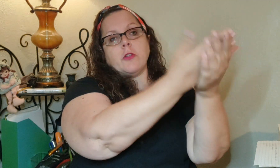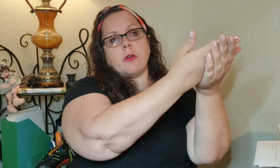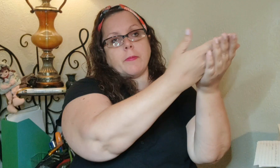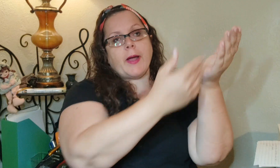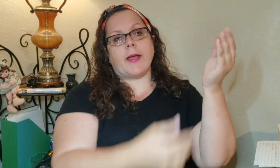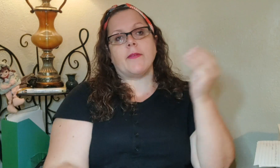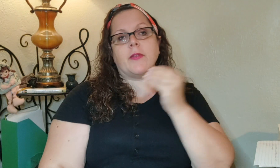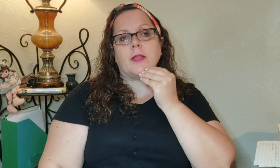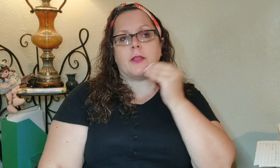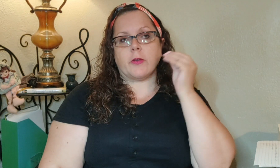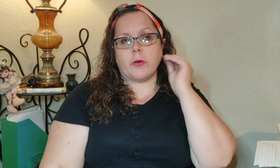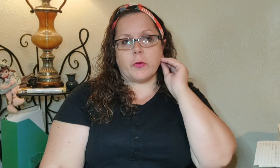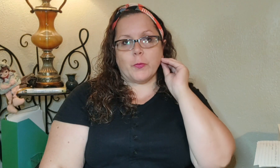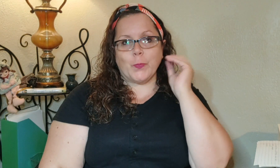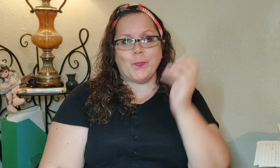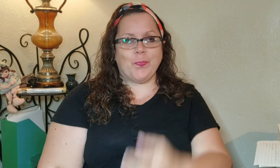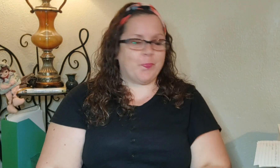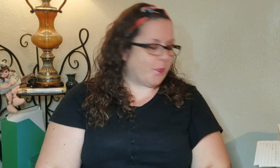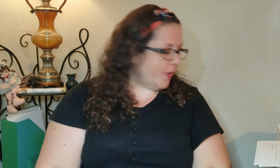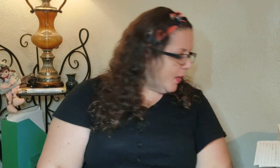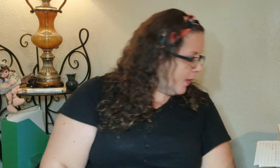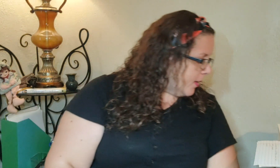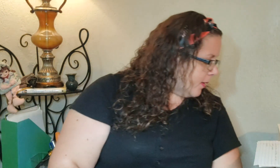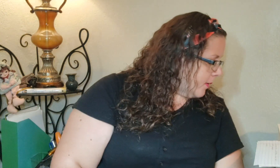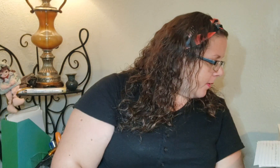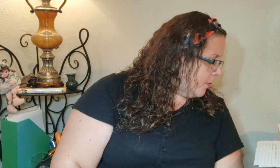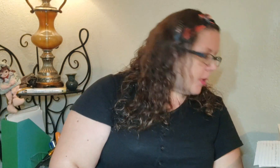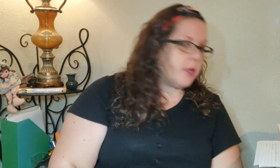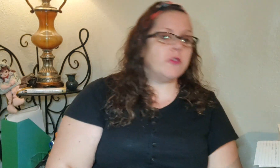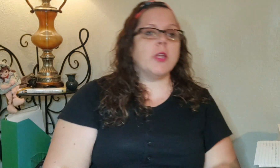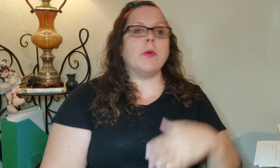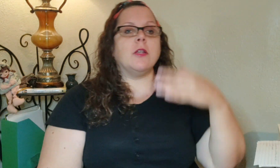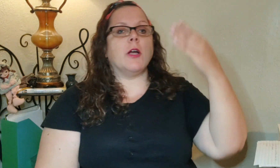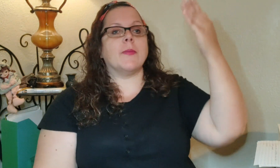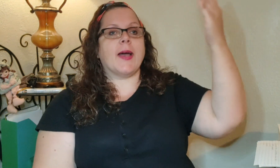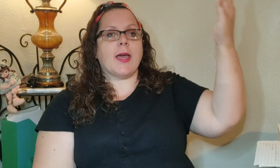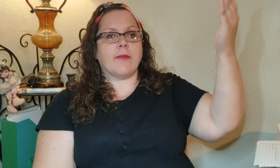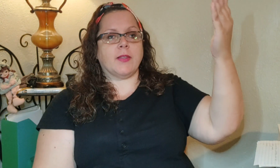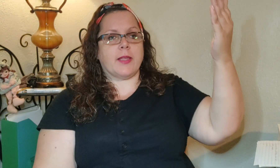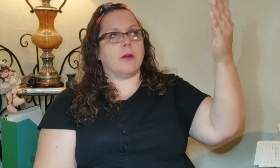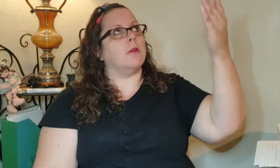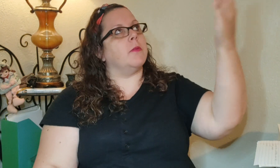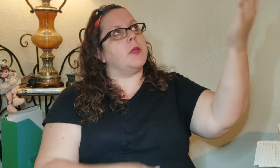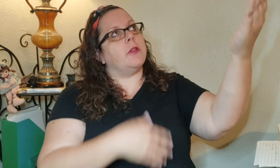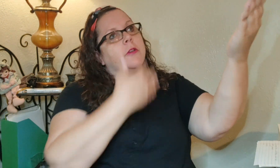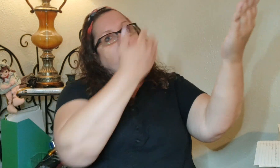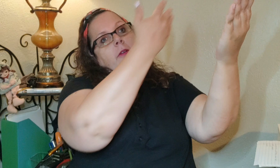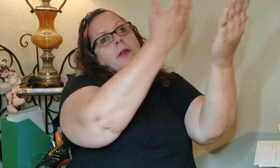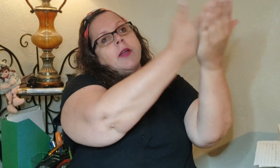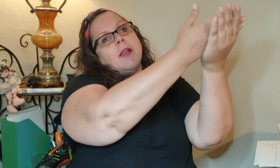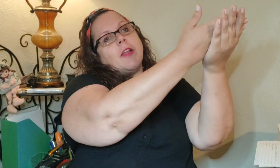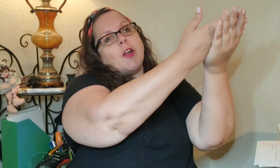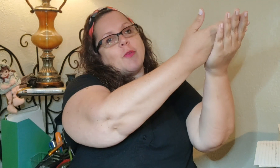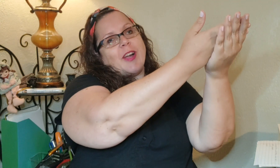do arrive and then home. But usually when you talk about heavenly home, you do